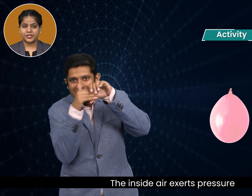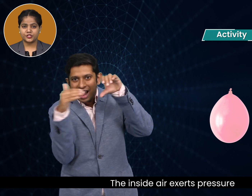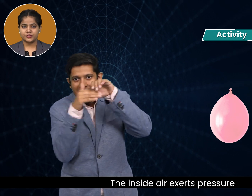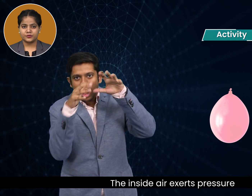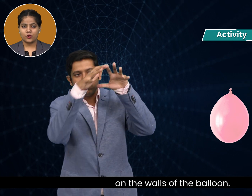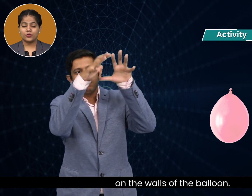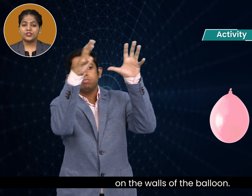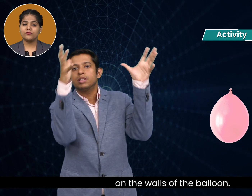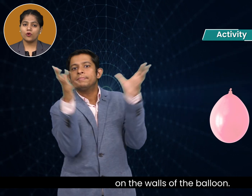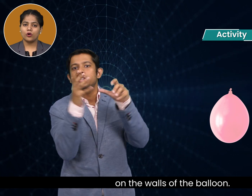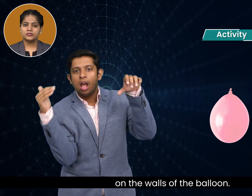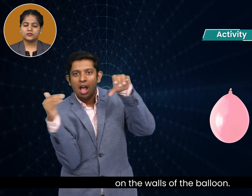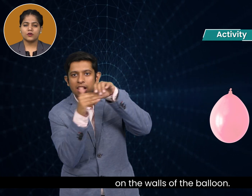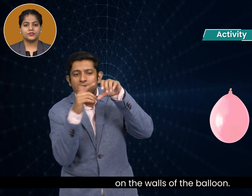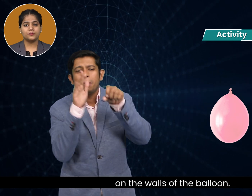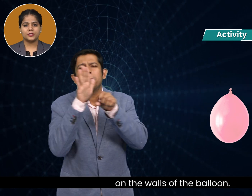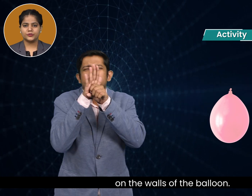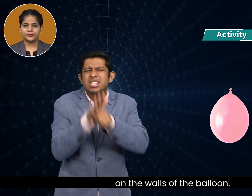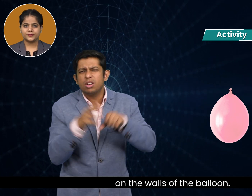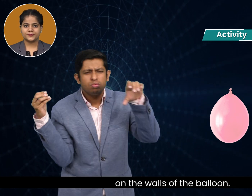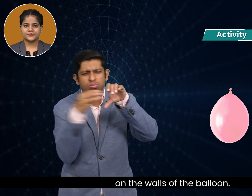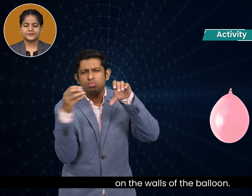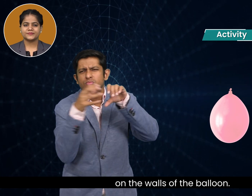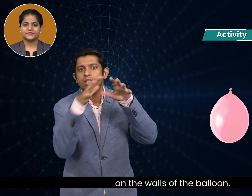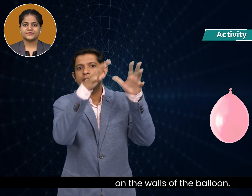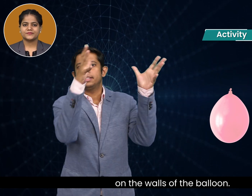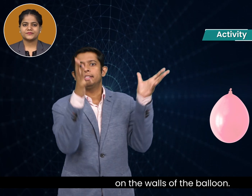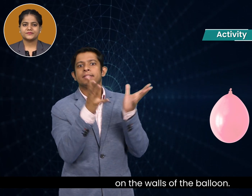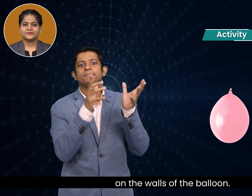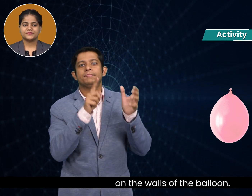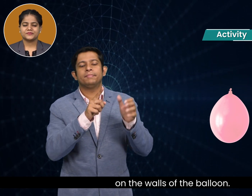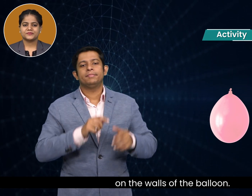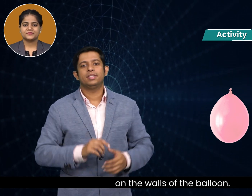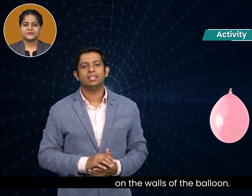exerts pressure on the walls of the balloon.